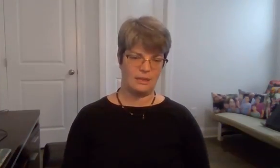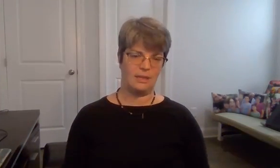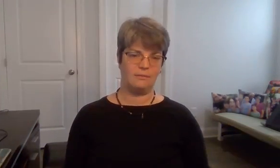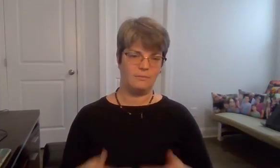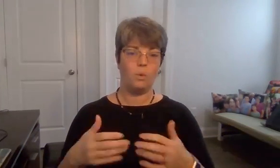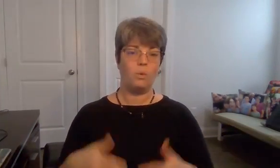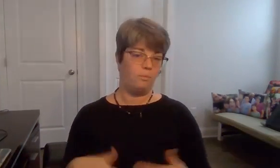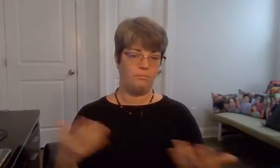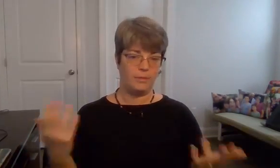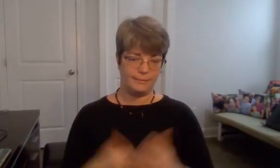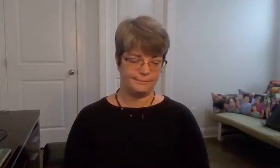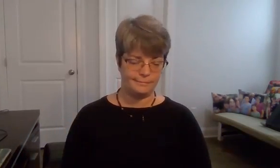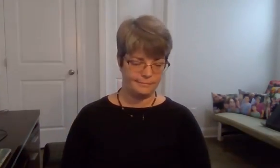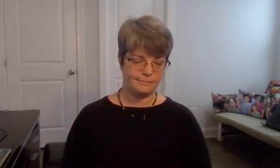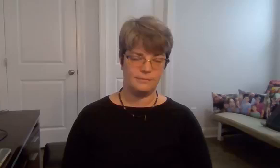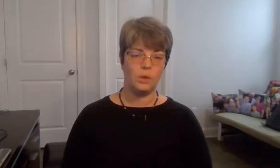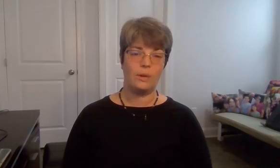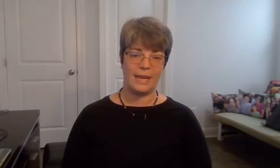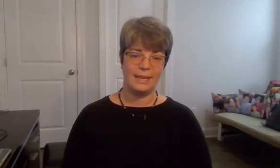they, don't get it.